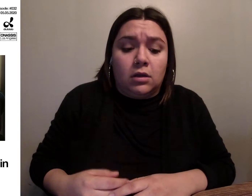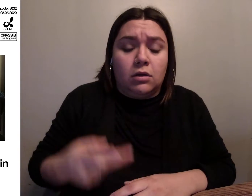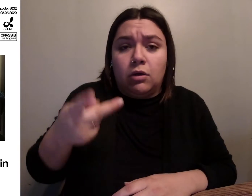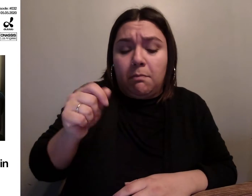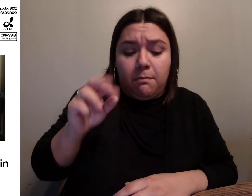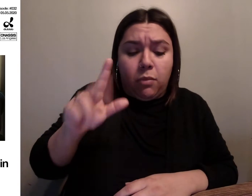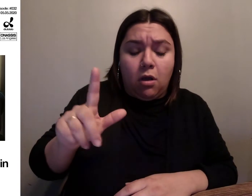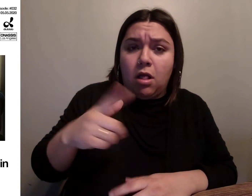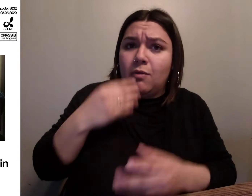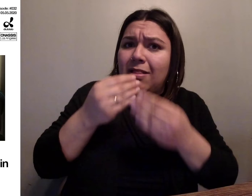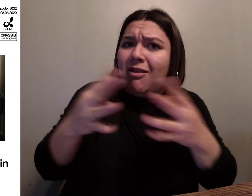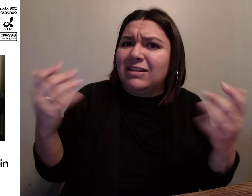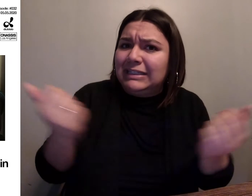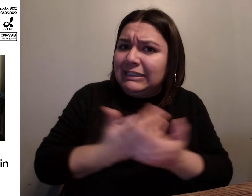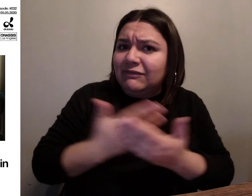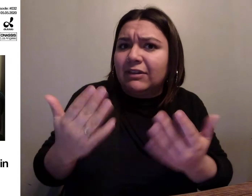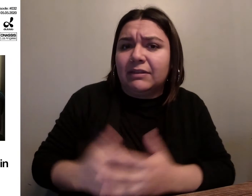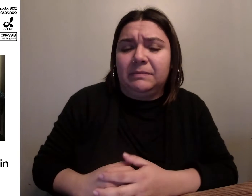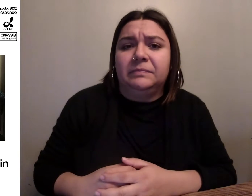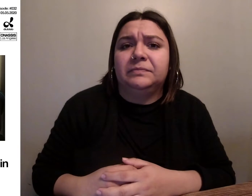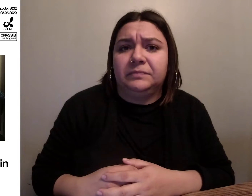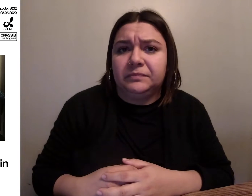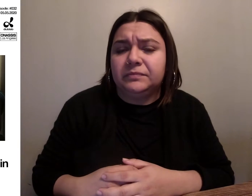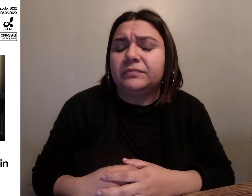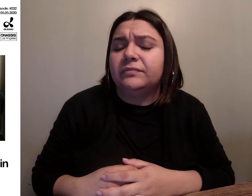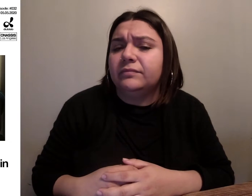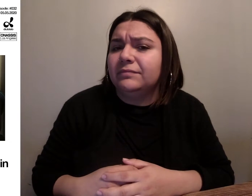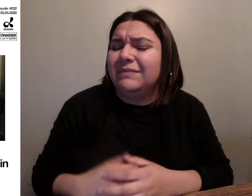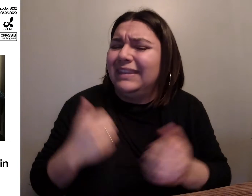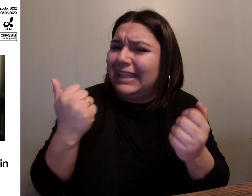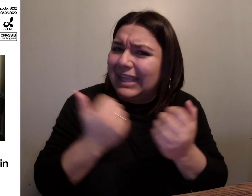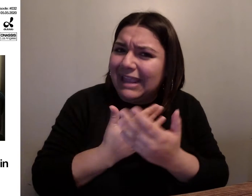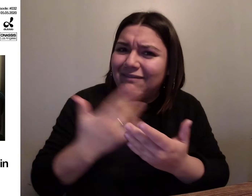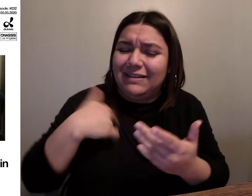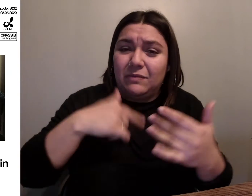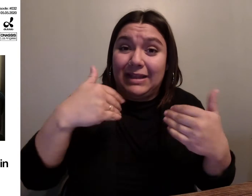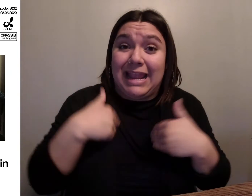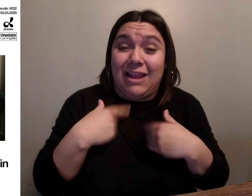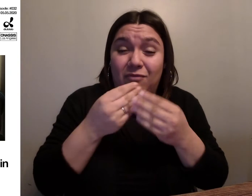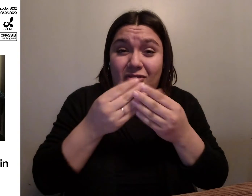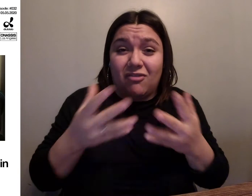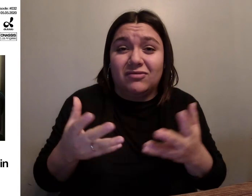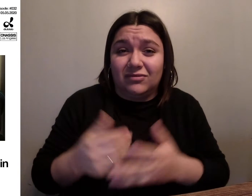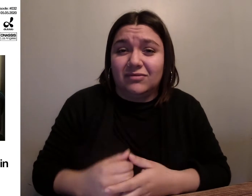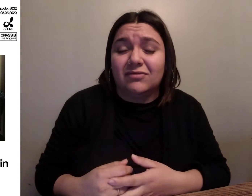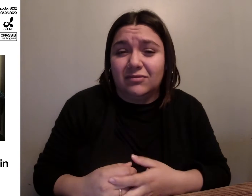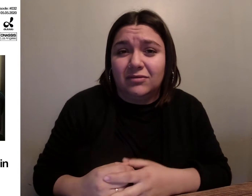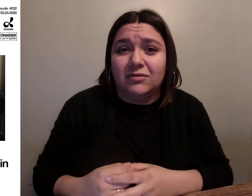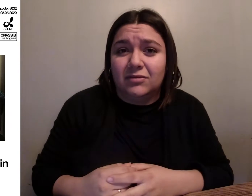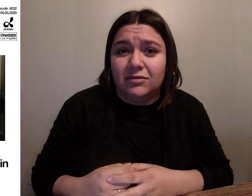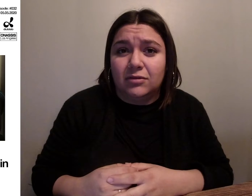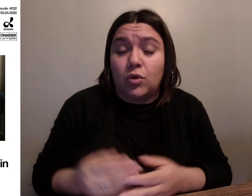Everything that we had, we lost. We lost our cats. We lost our home. We lost